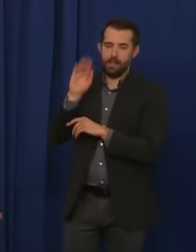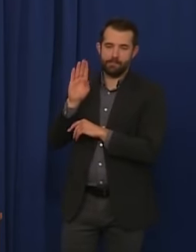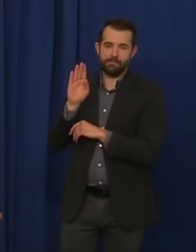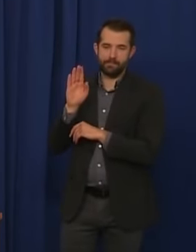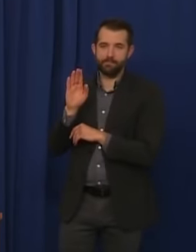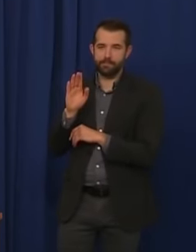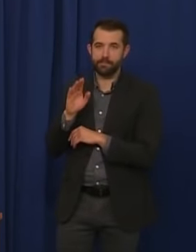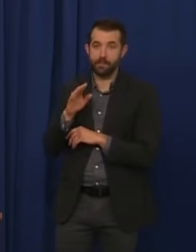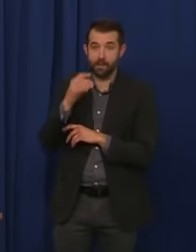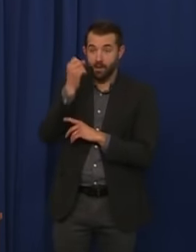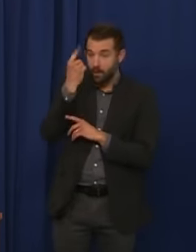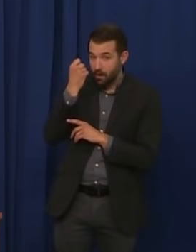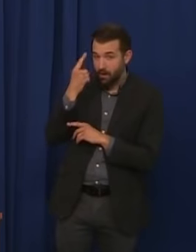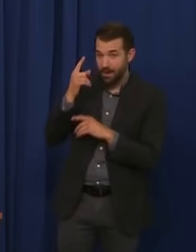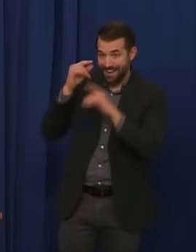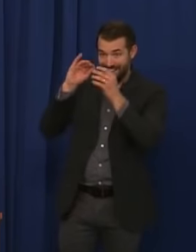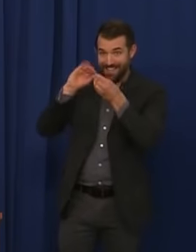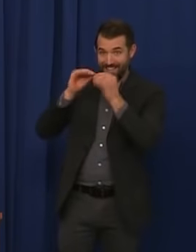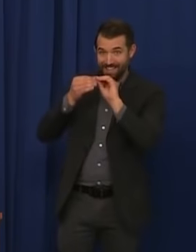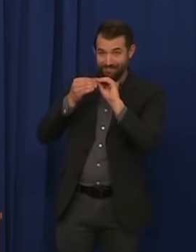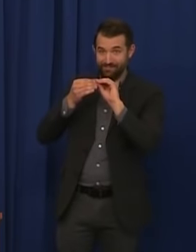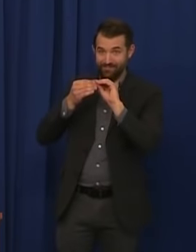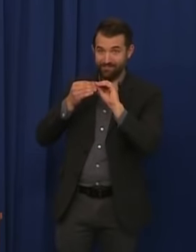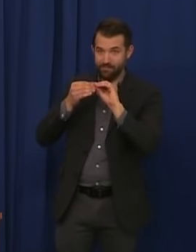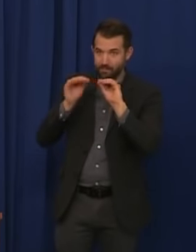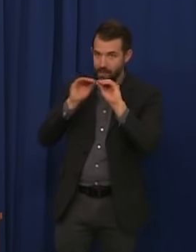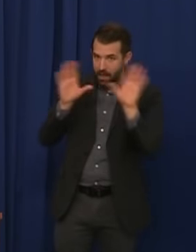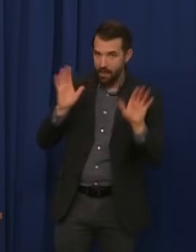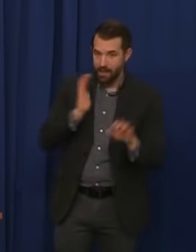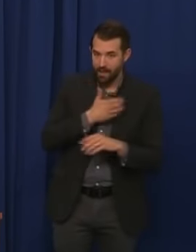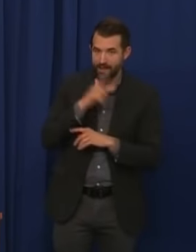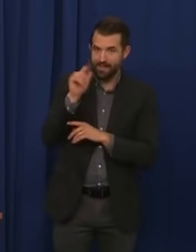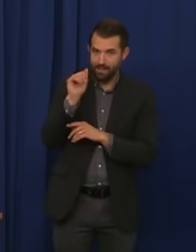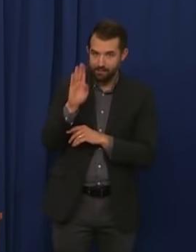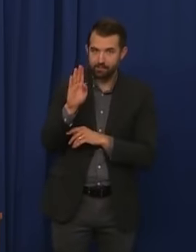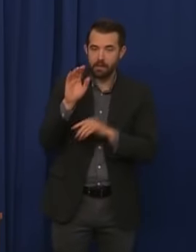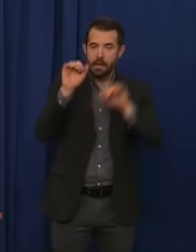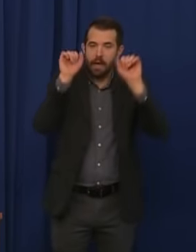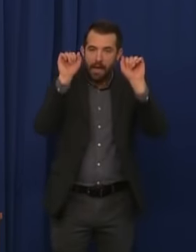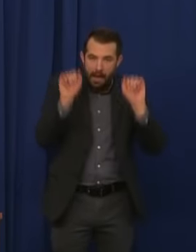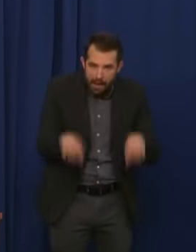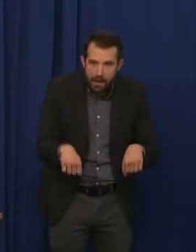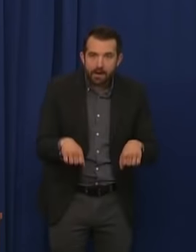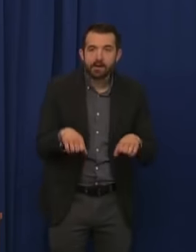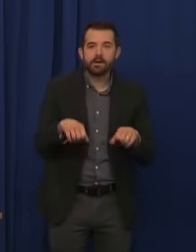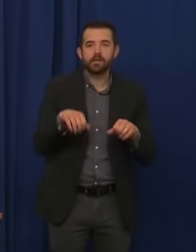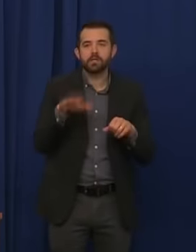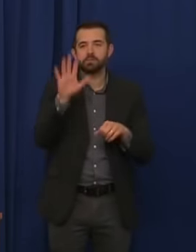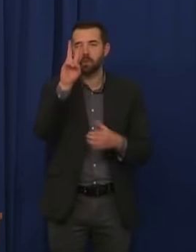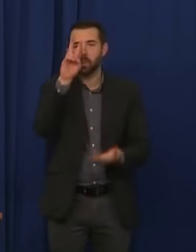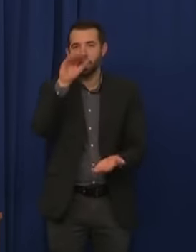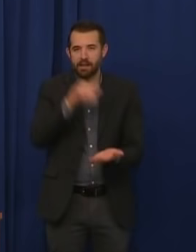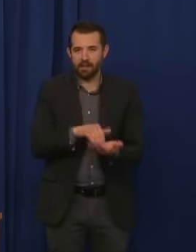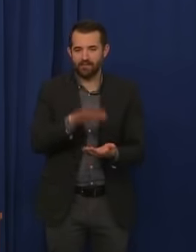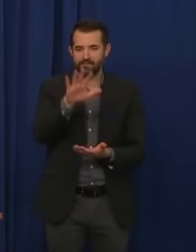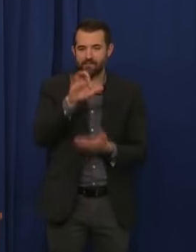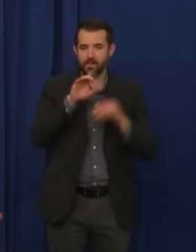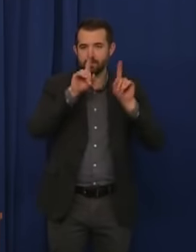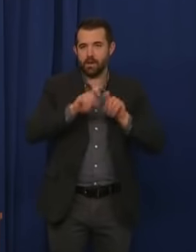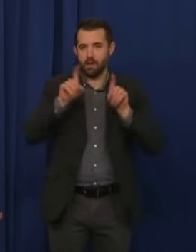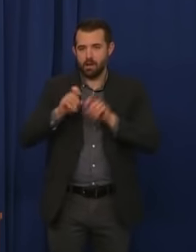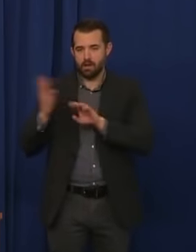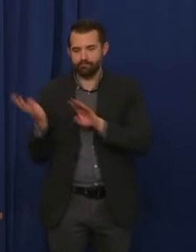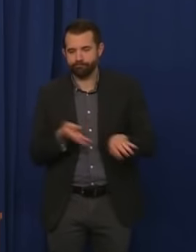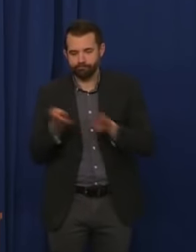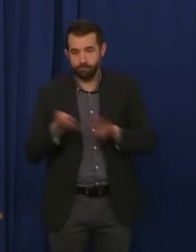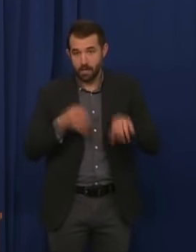really quickly, right now, our laboratory has the capacity to conduct about 2,500 in tests. Other laboratories